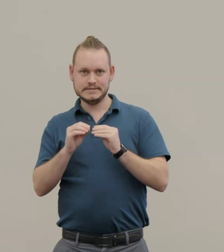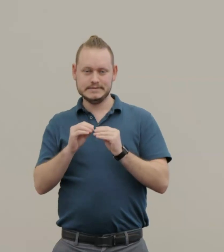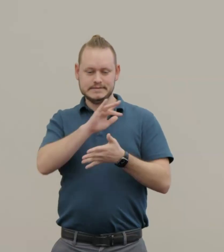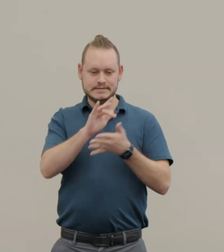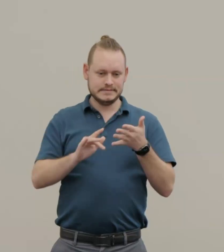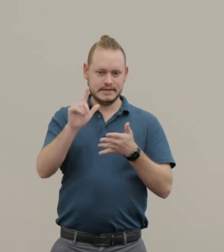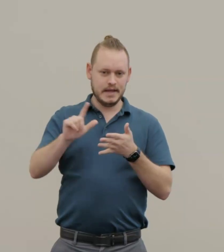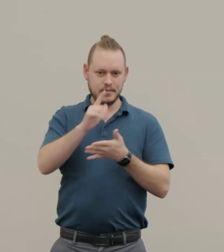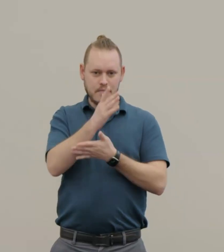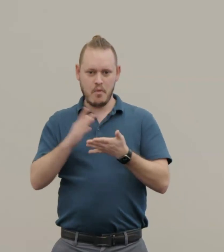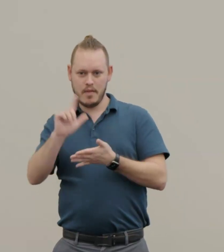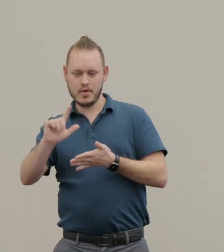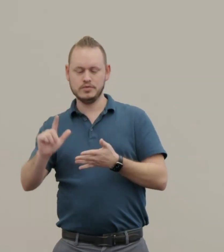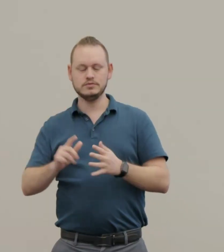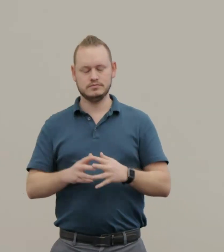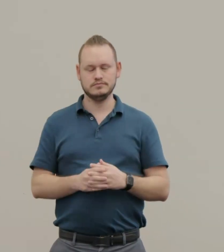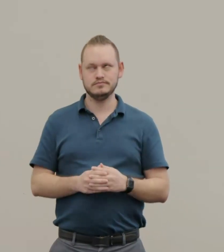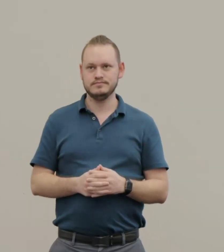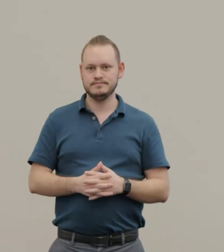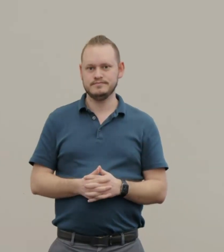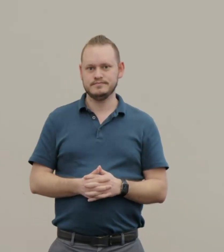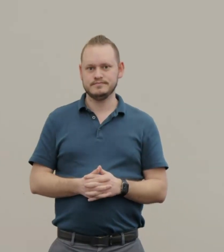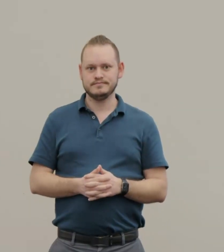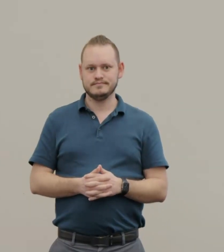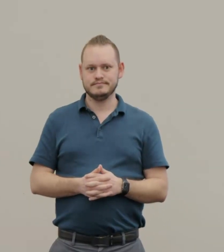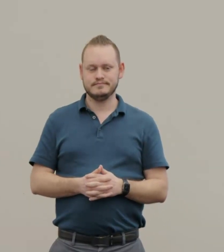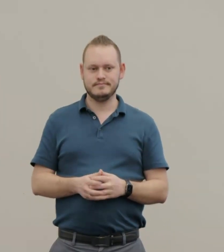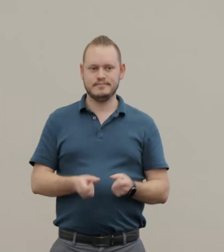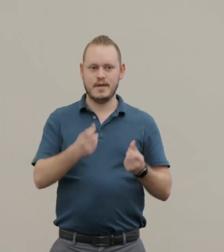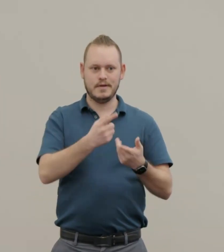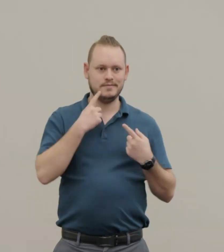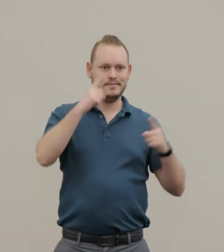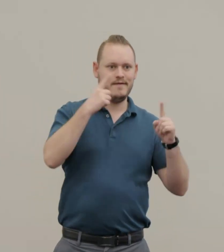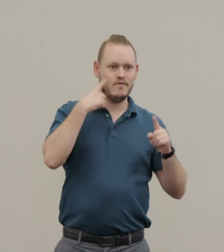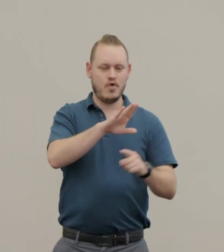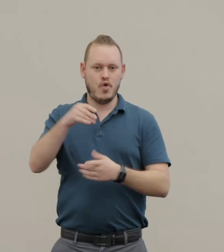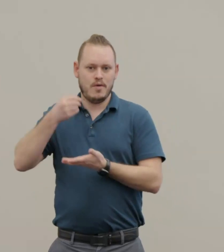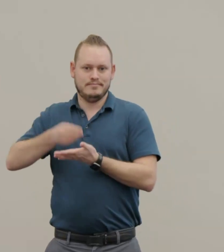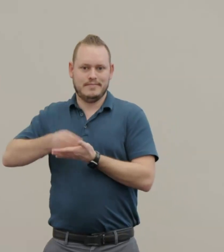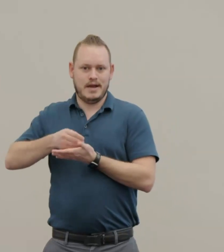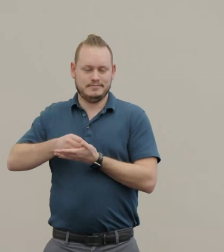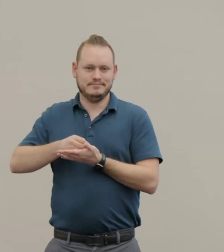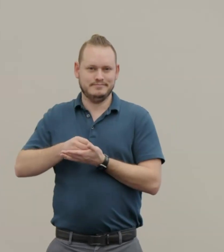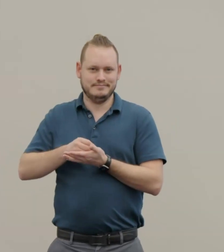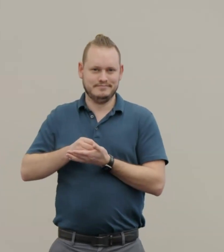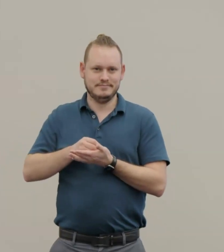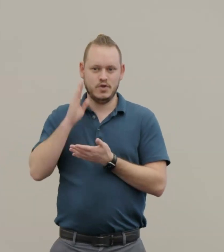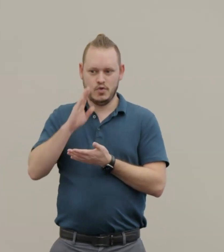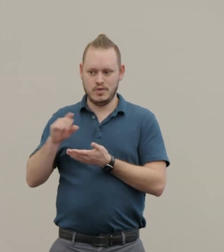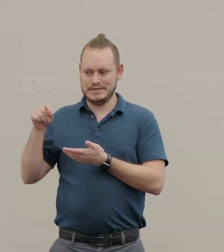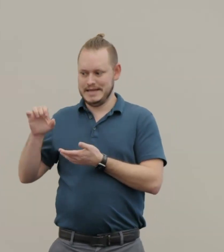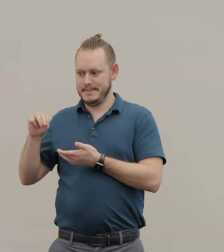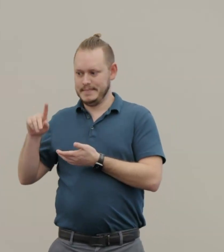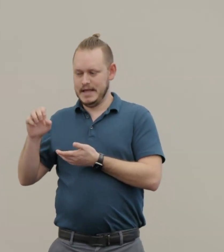libraries, again, that's just bang for your buck, right? You're going to knock out more accessibility issues in these templated